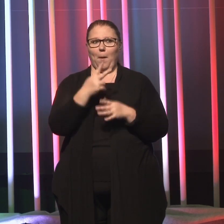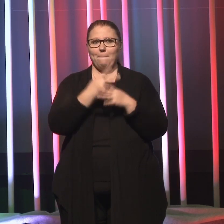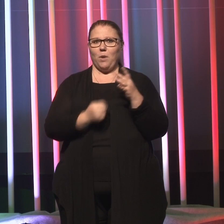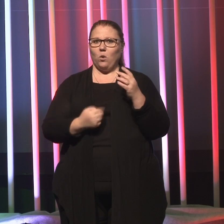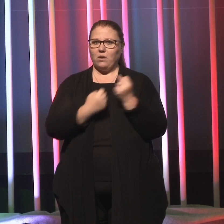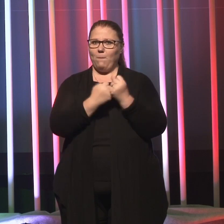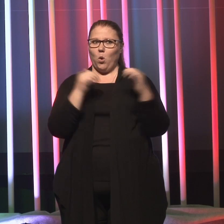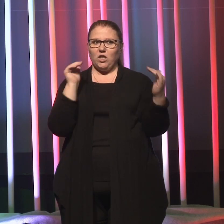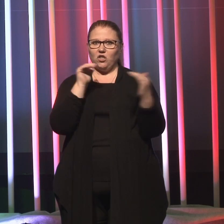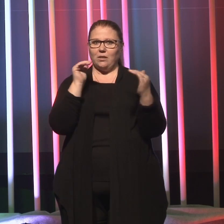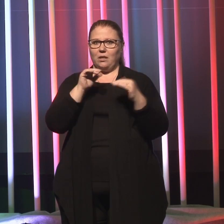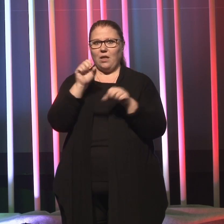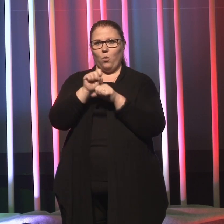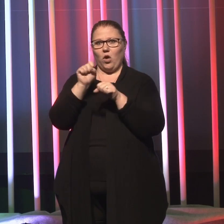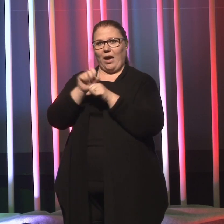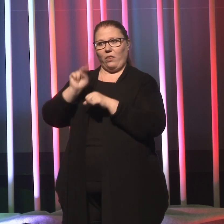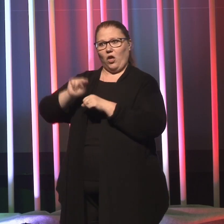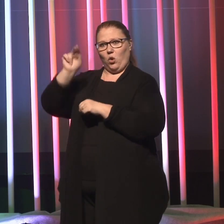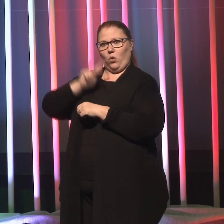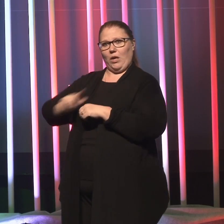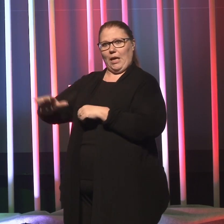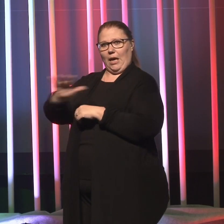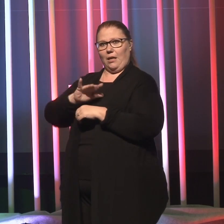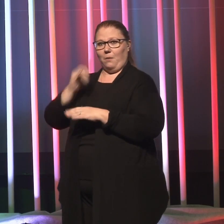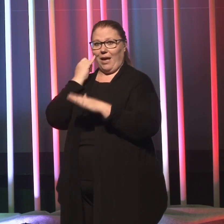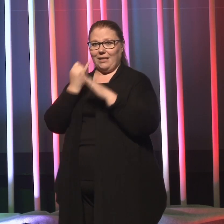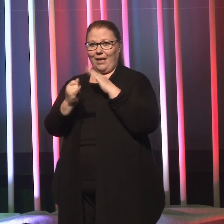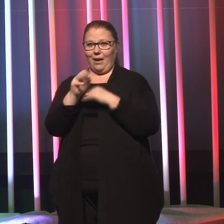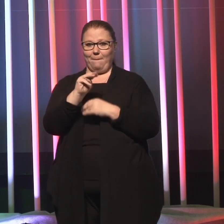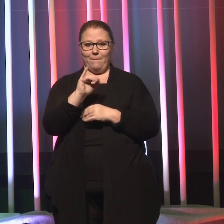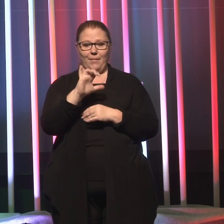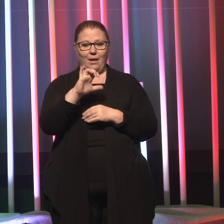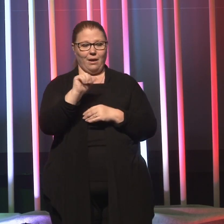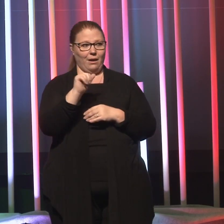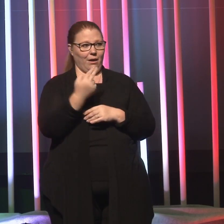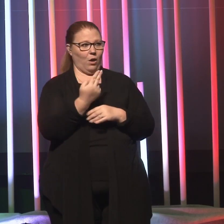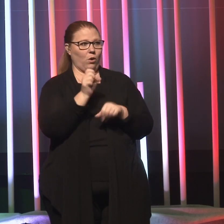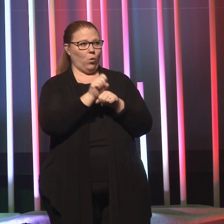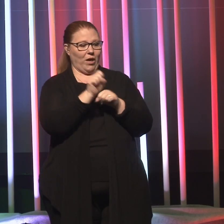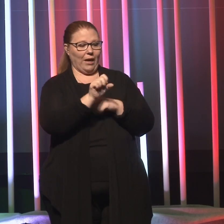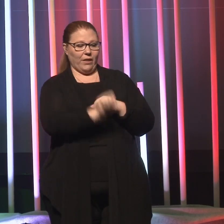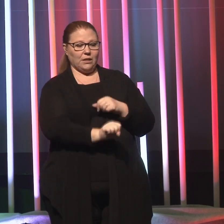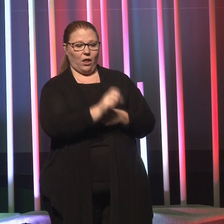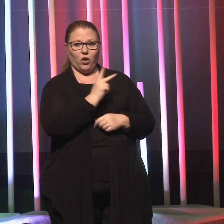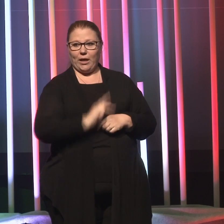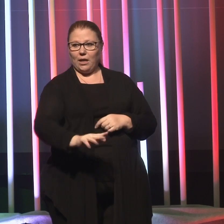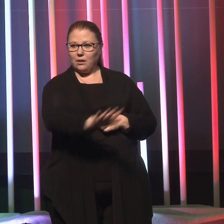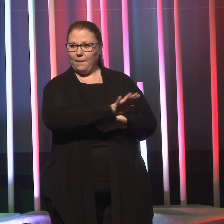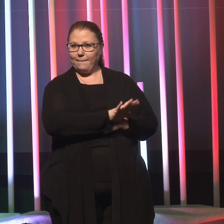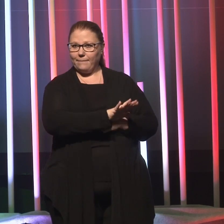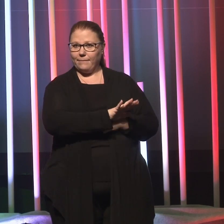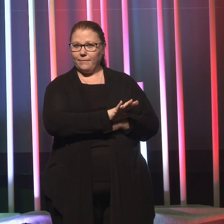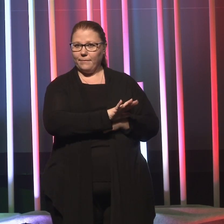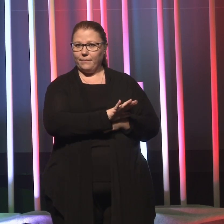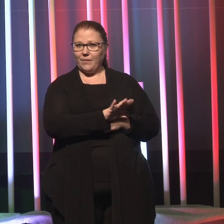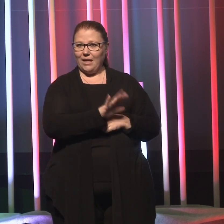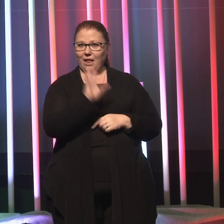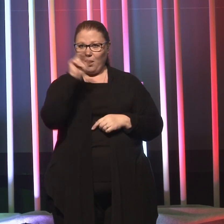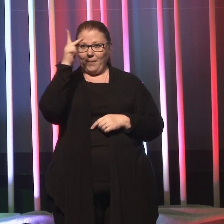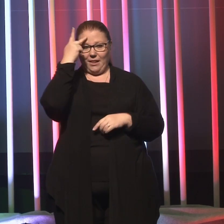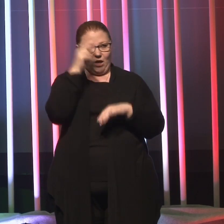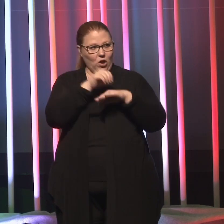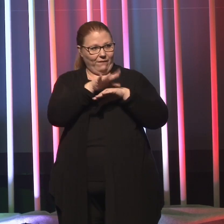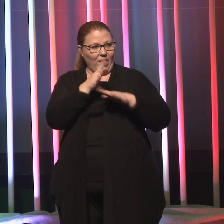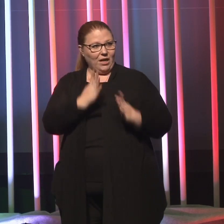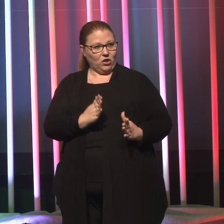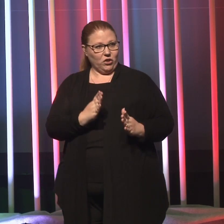prophesying, they were working in the northern kingdom, whereas Isaiah and Micah were working in the southern kingdom. They were kind of political advisors.